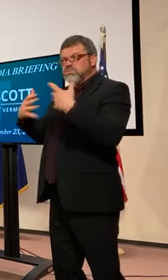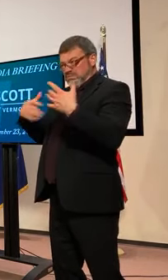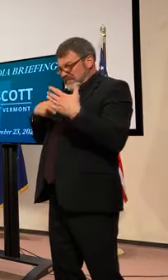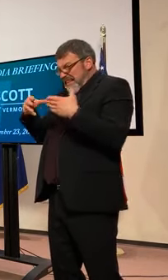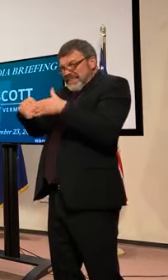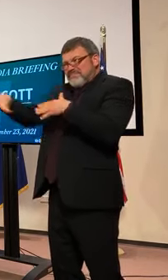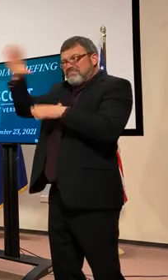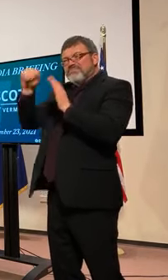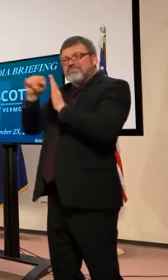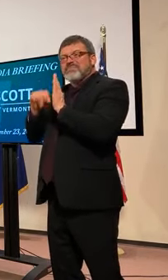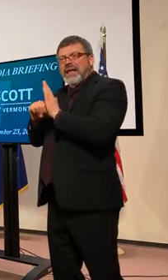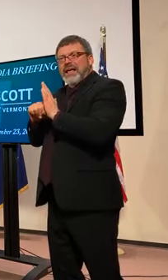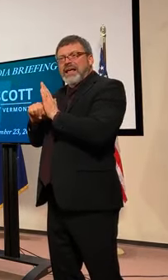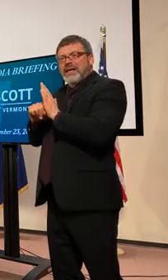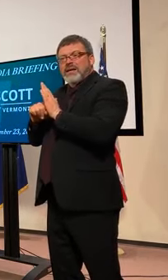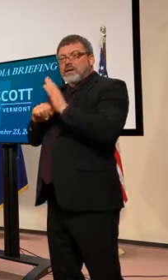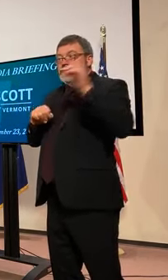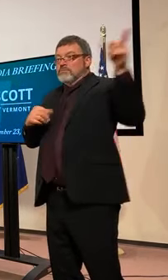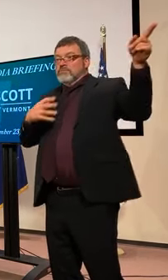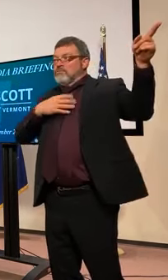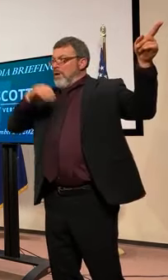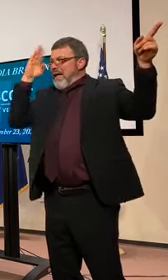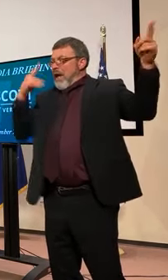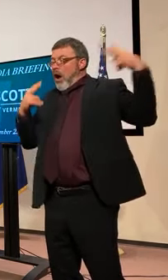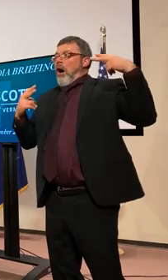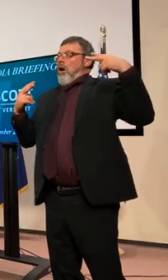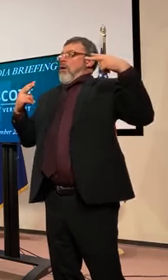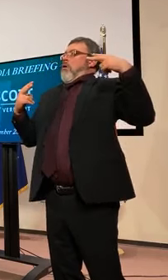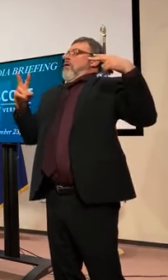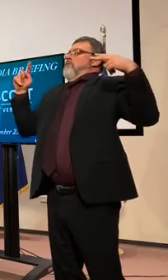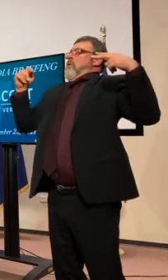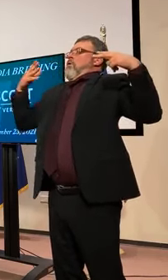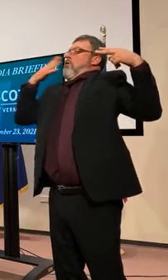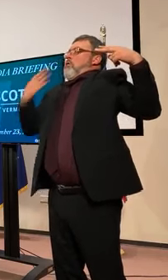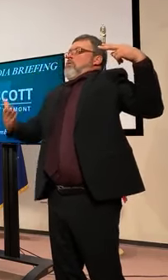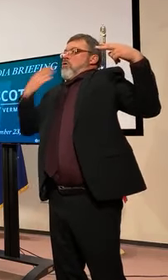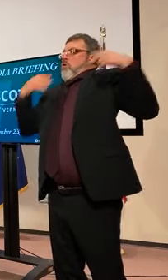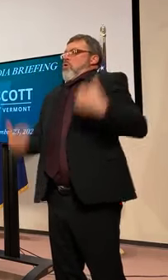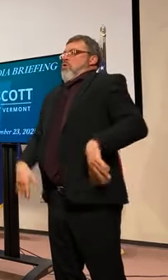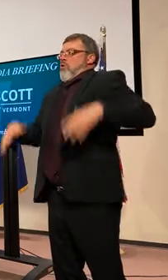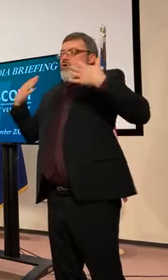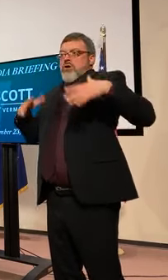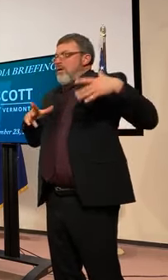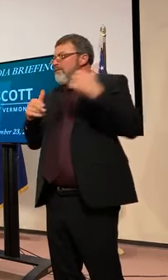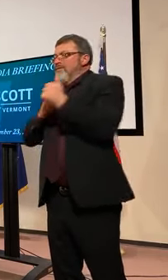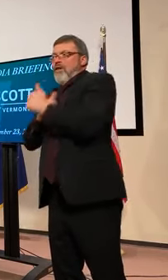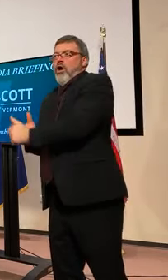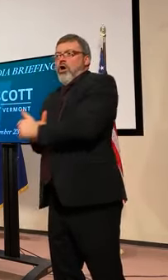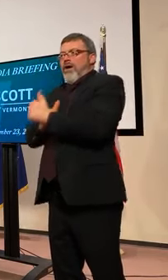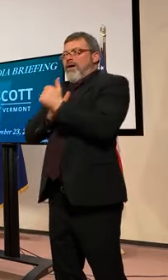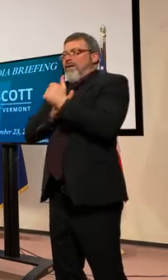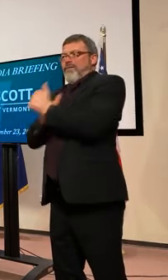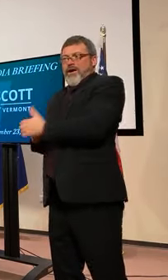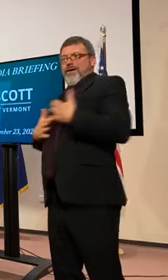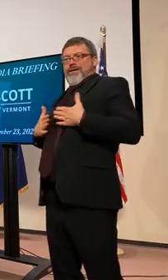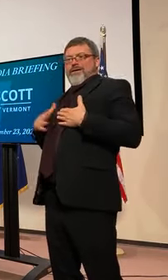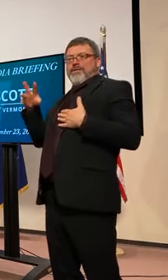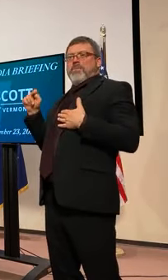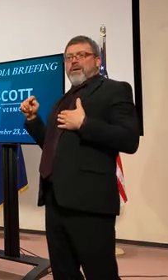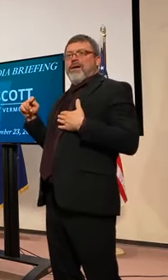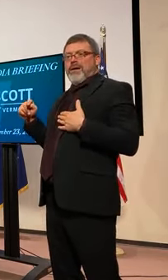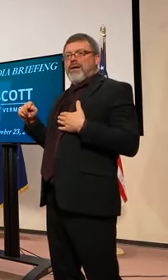us as being a gold standard. I don't think the legislature has as many of those